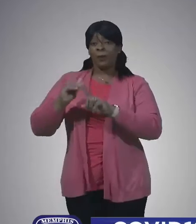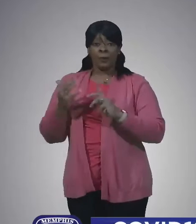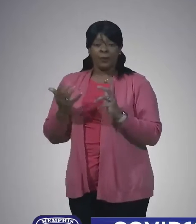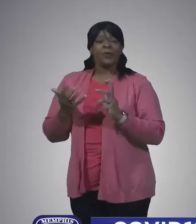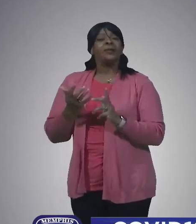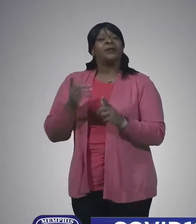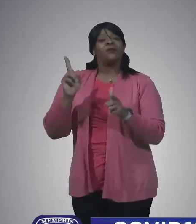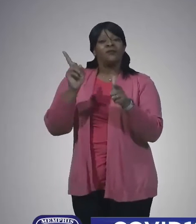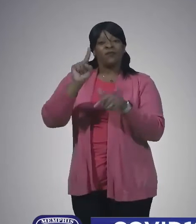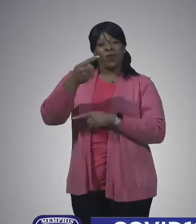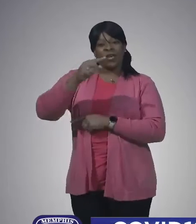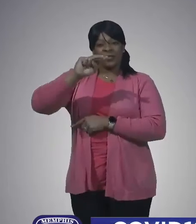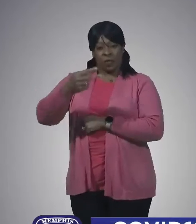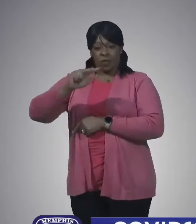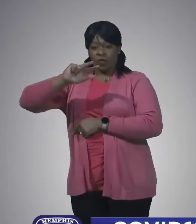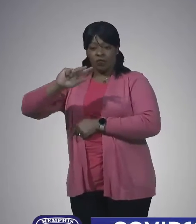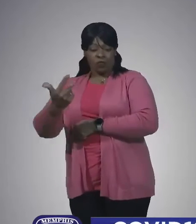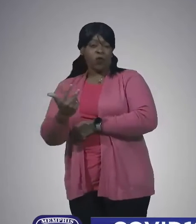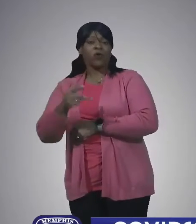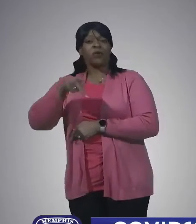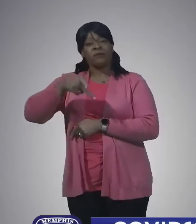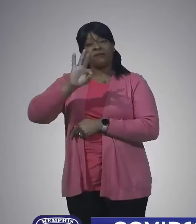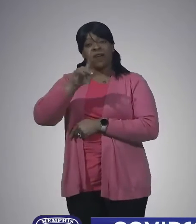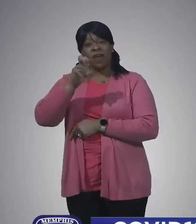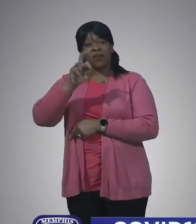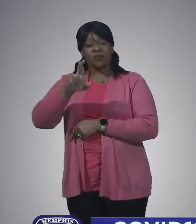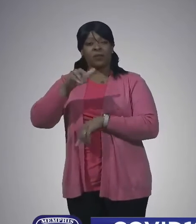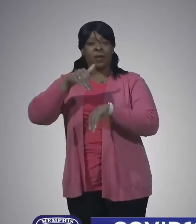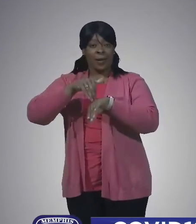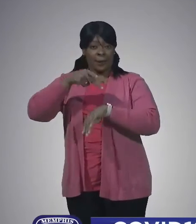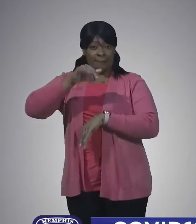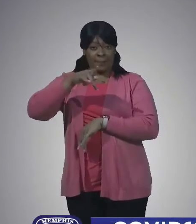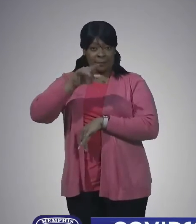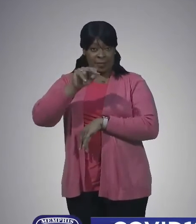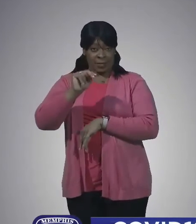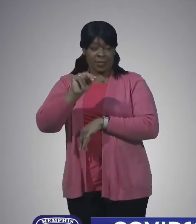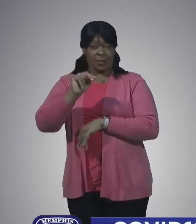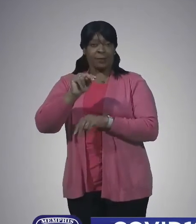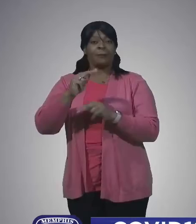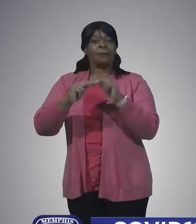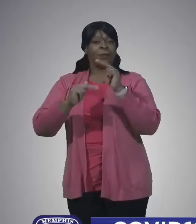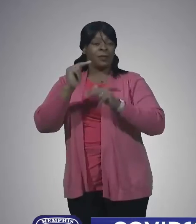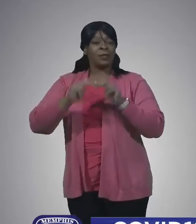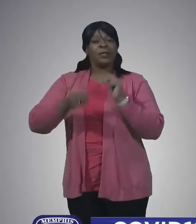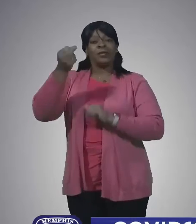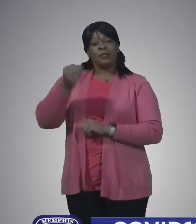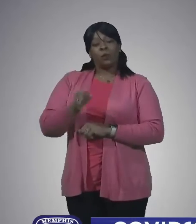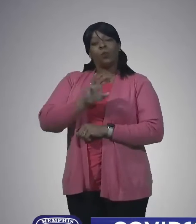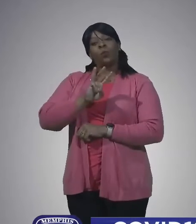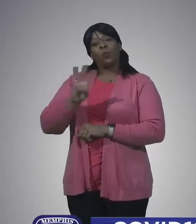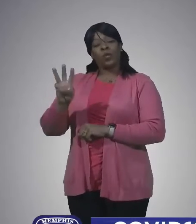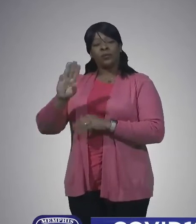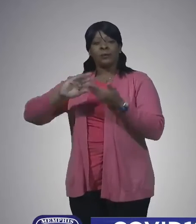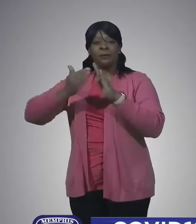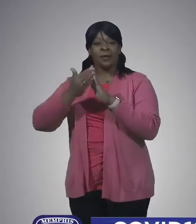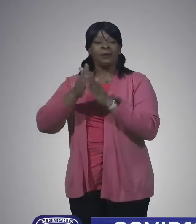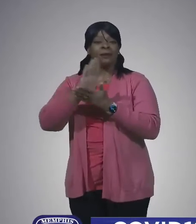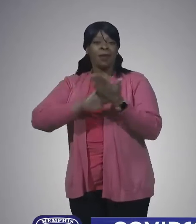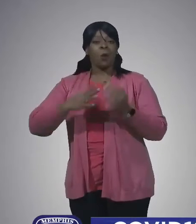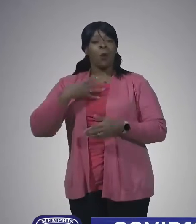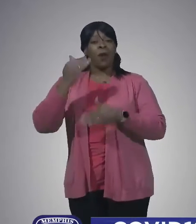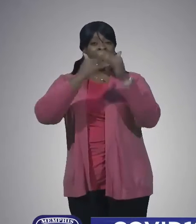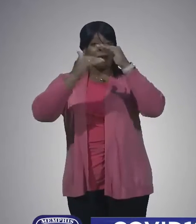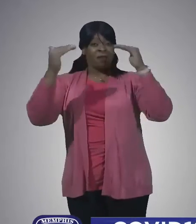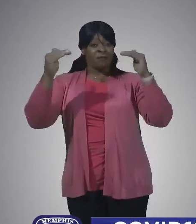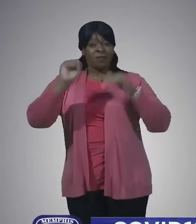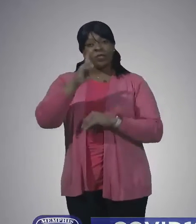can get first, second, or third dose of Pfizer at our Pipkin location, the Southwest Tennessee Community College location in Whitehaven, the